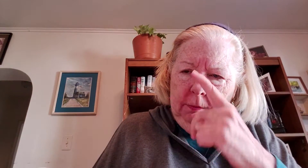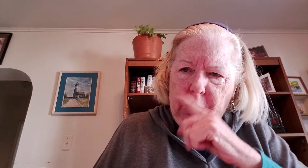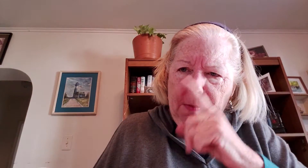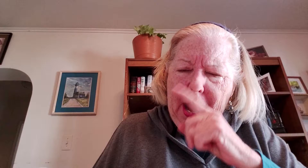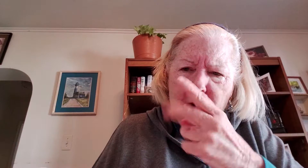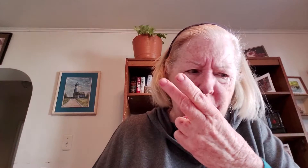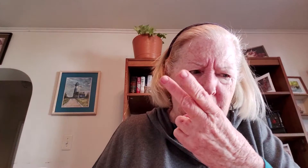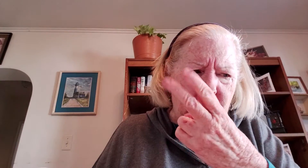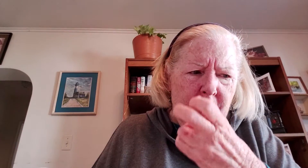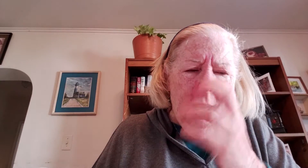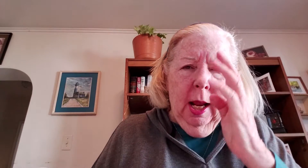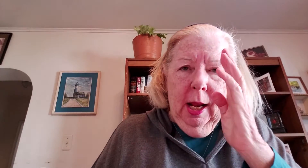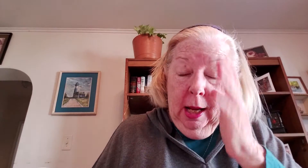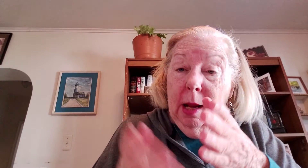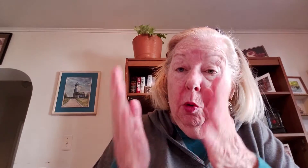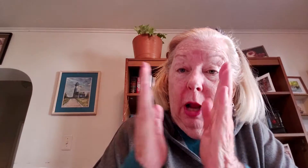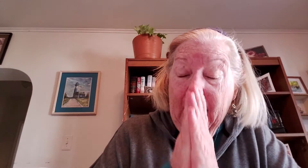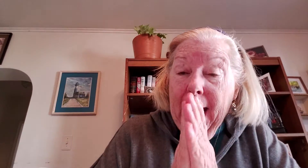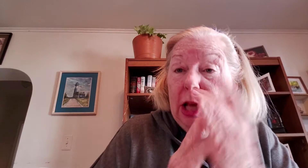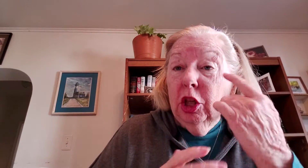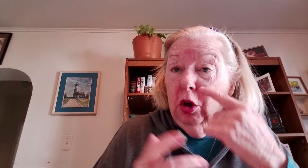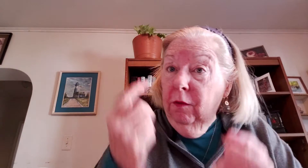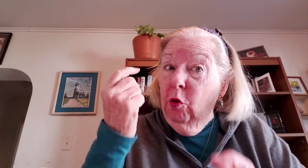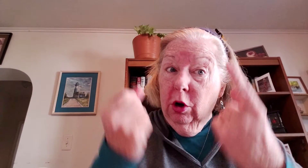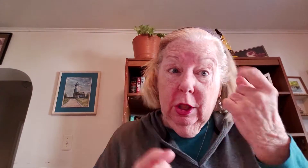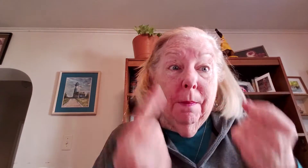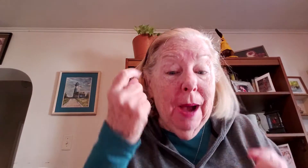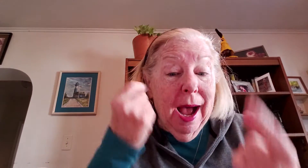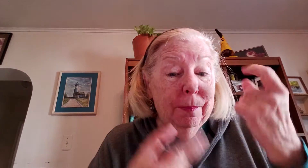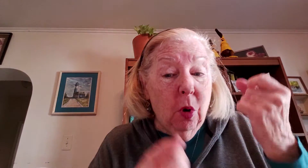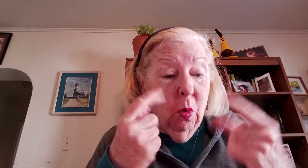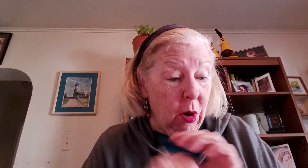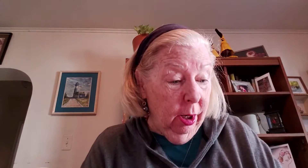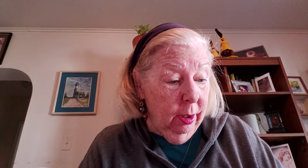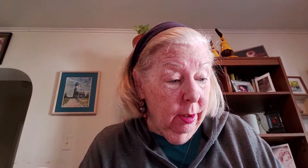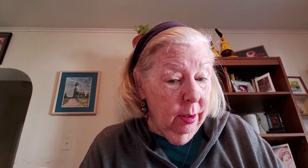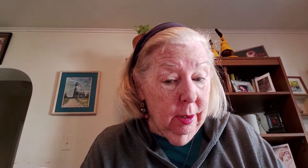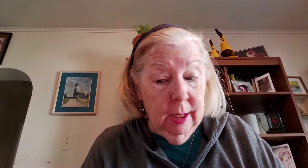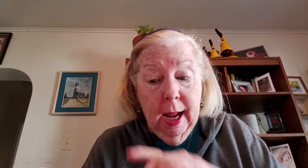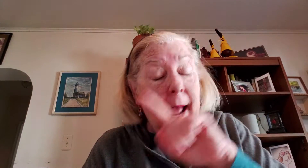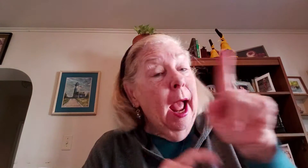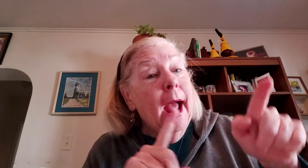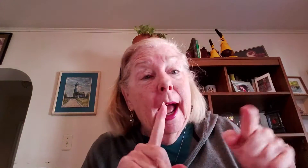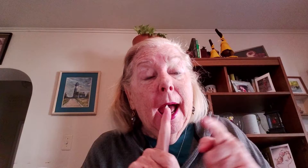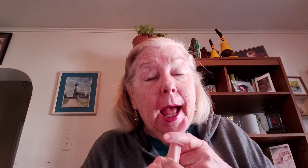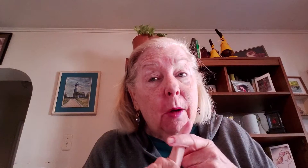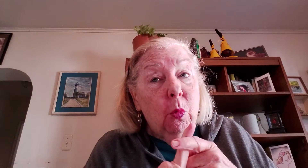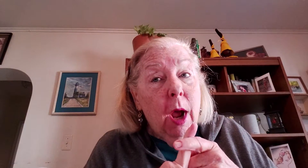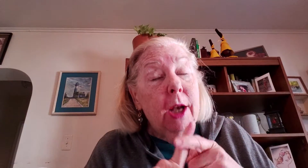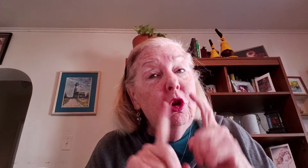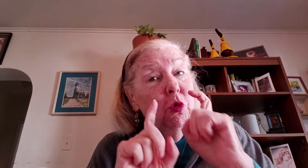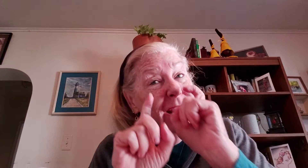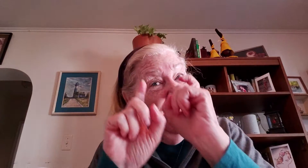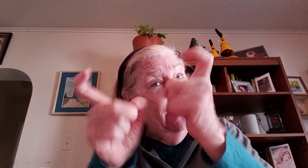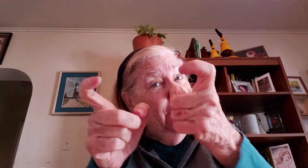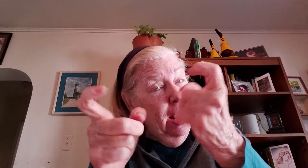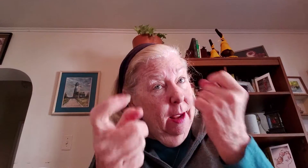the mouse, he will ask you for some popcorn. And when you give him